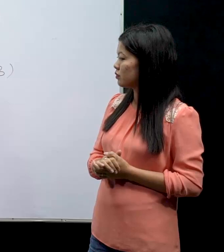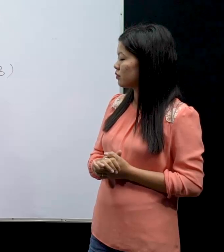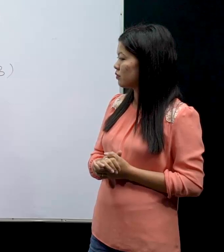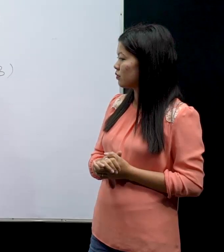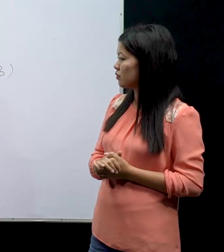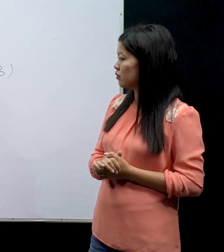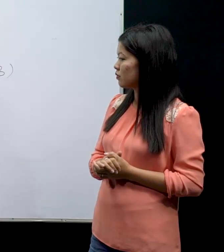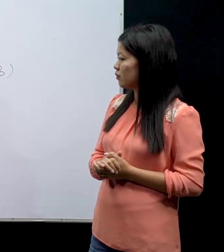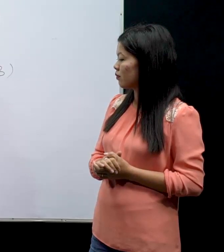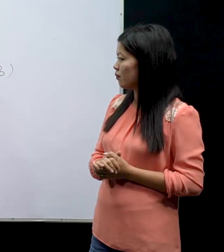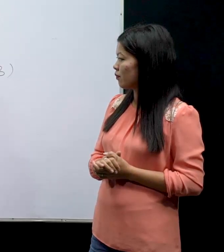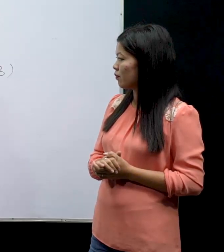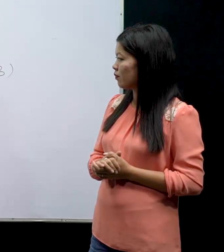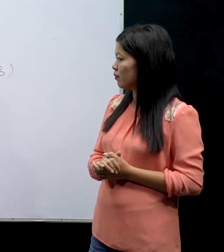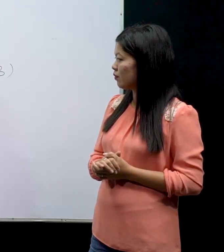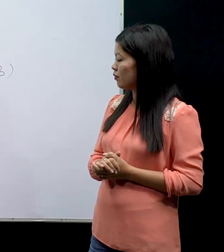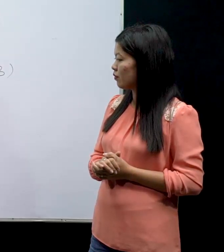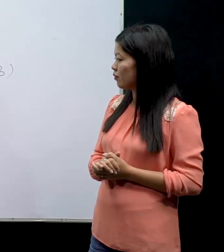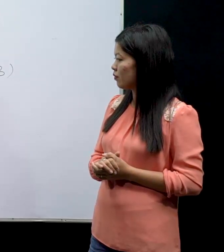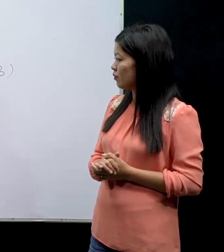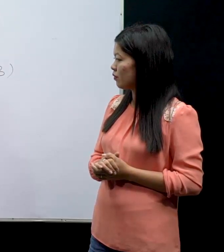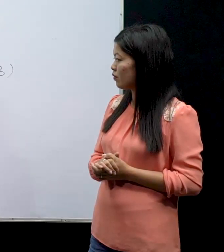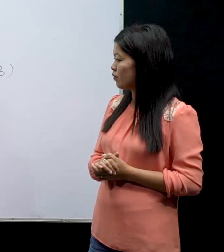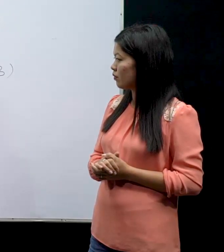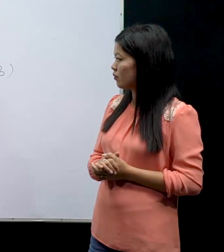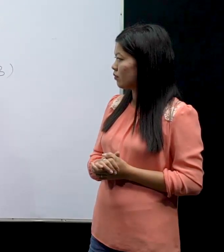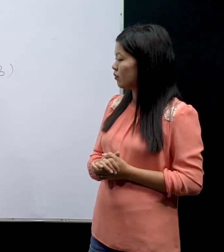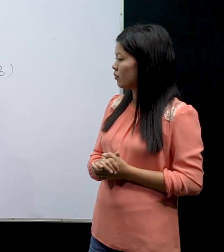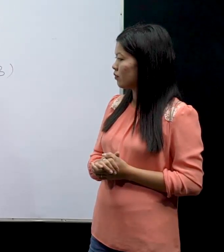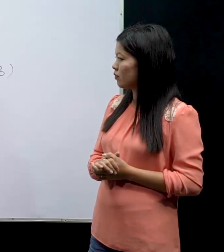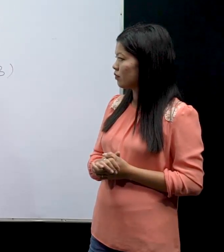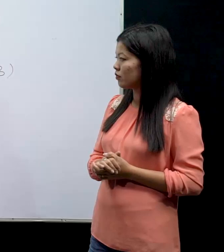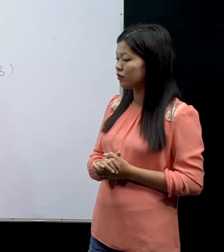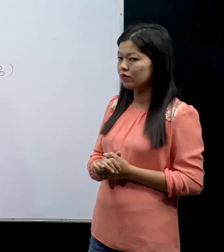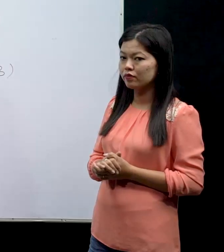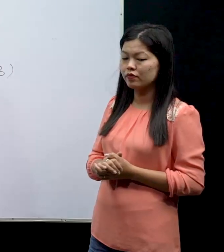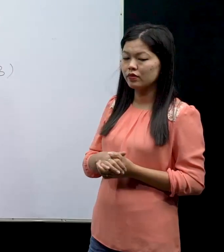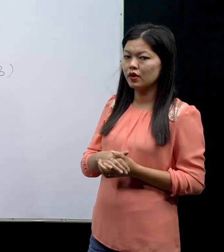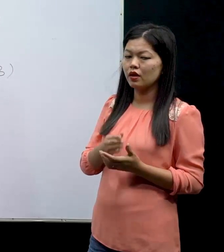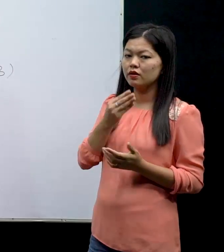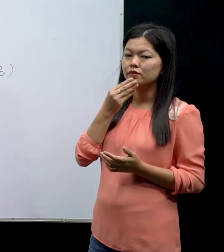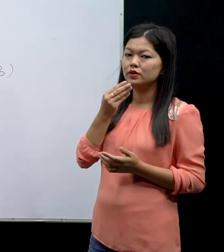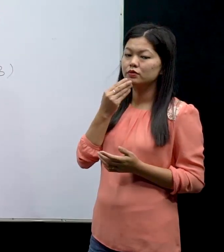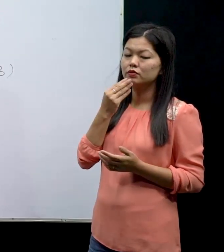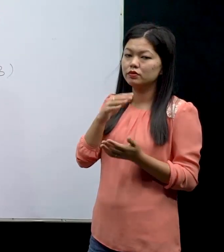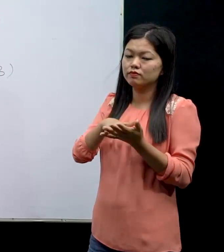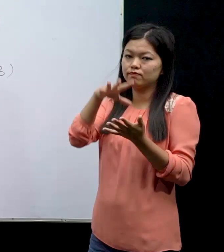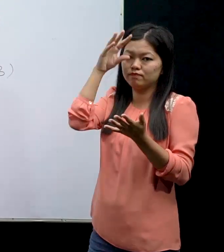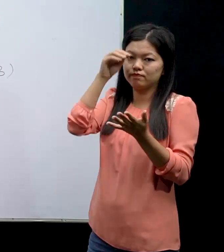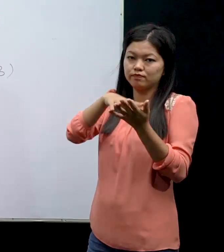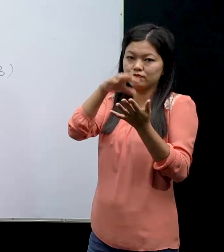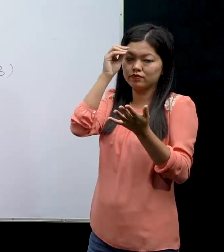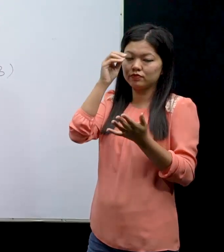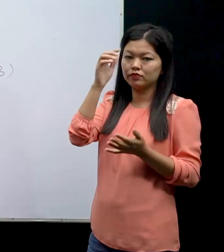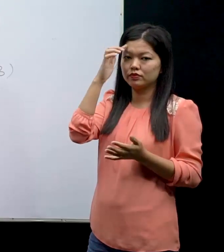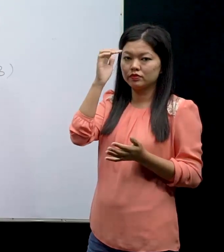the atomic mass of some elements that we wrote down. So please go through that, okay, to be able to solve